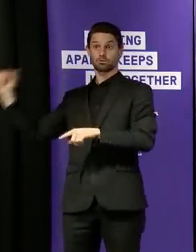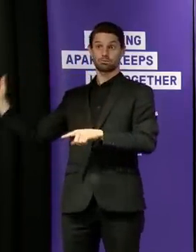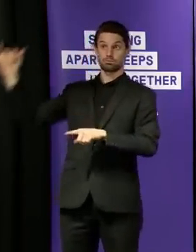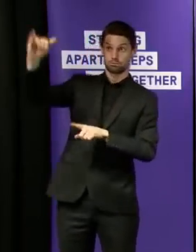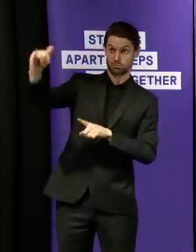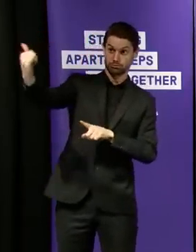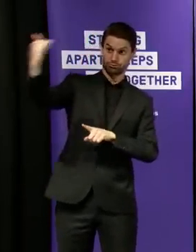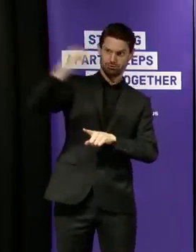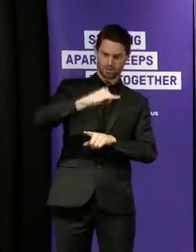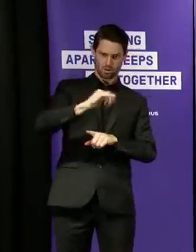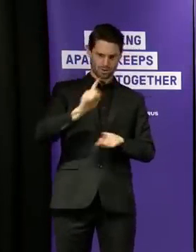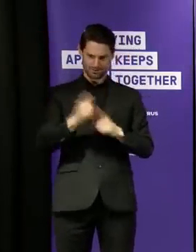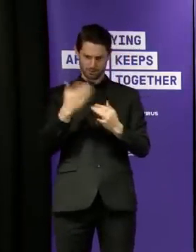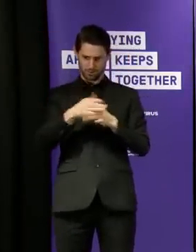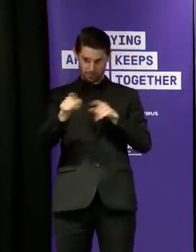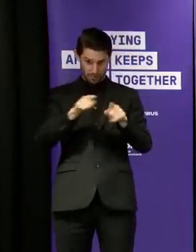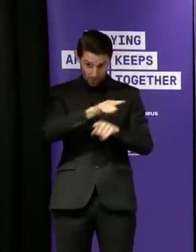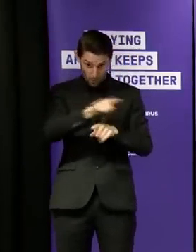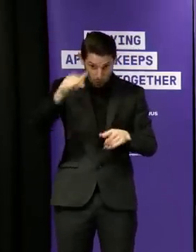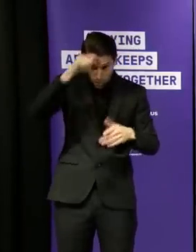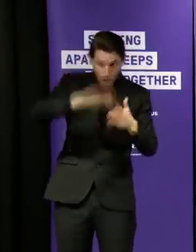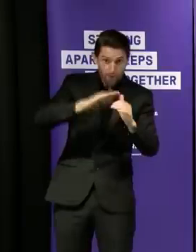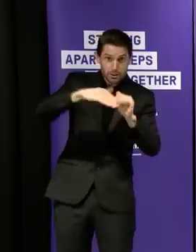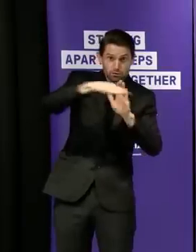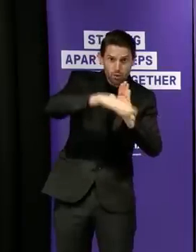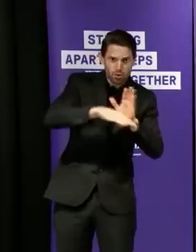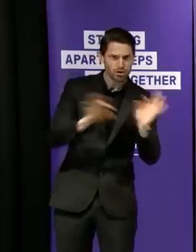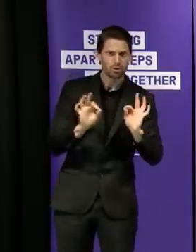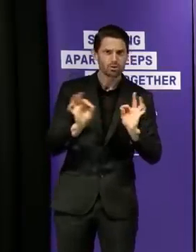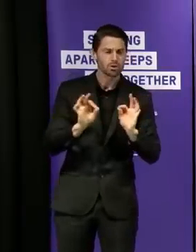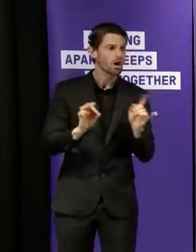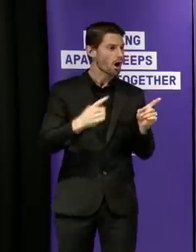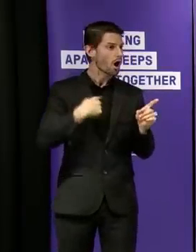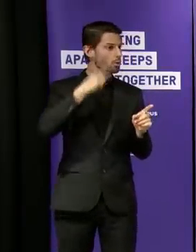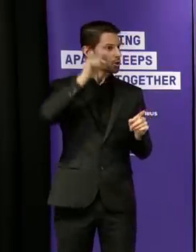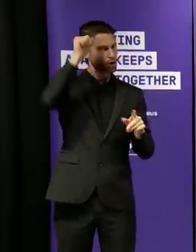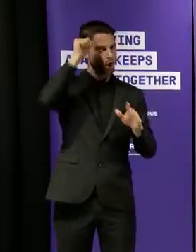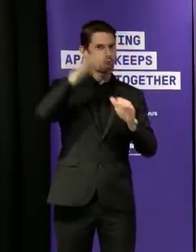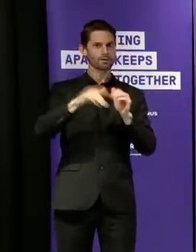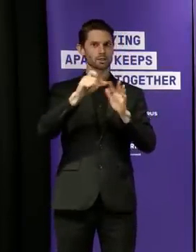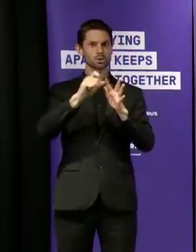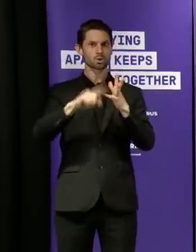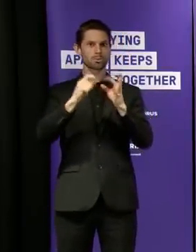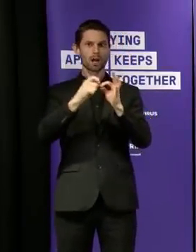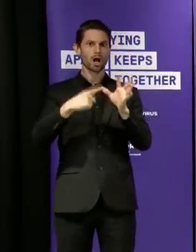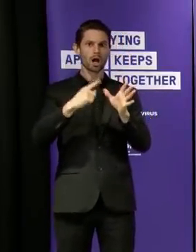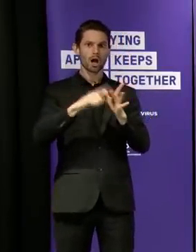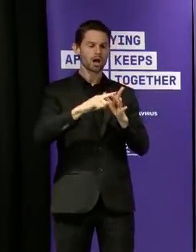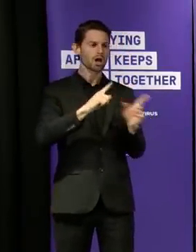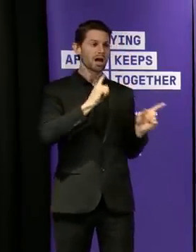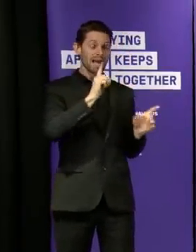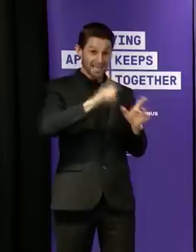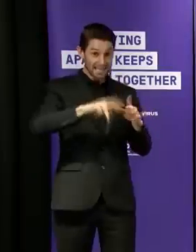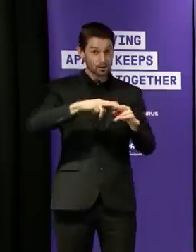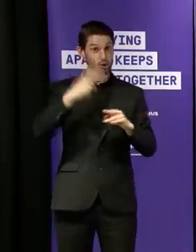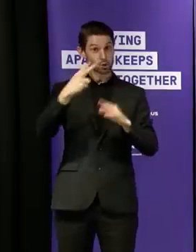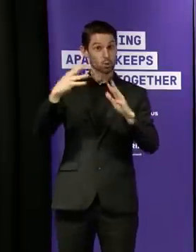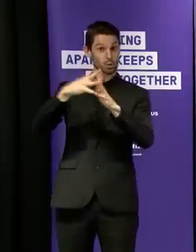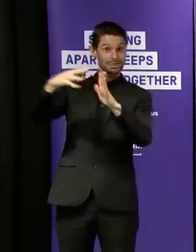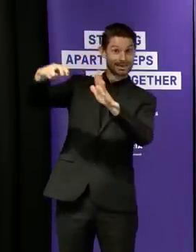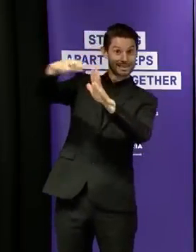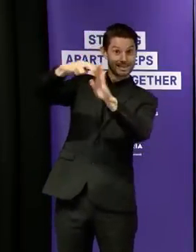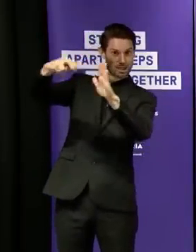on the same flight to Melbourne. What's the difference? Well, we would know about the Dubai person. Why? How? If they've done their 2 weeks quarantine. If they've done 2 weeks quarantine, then they've done 2